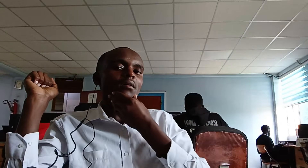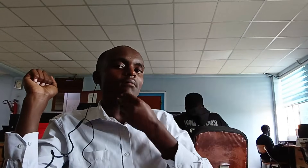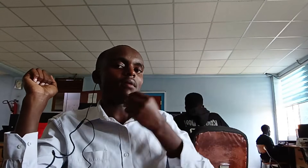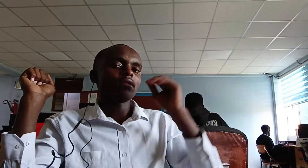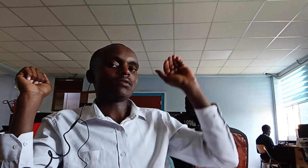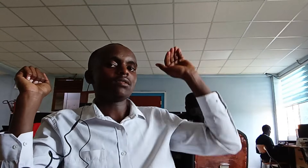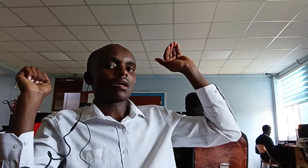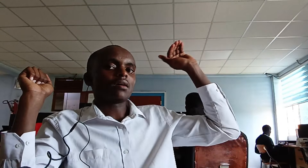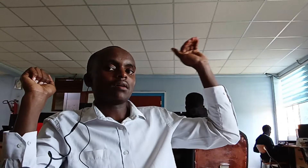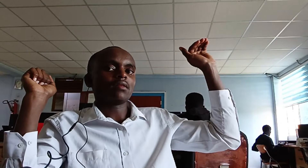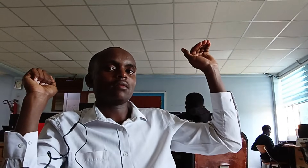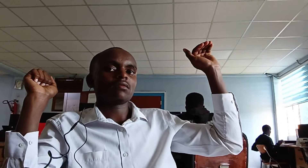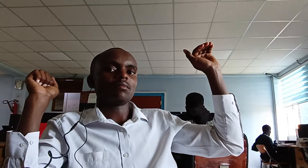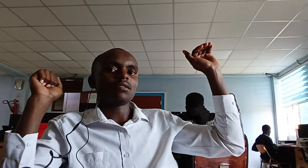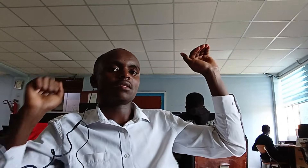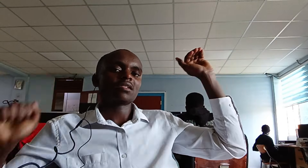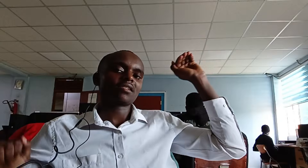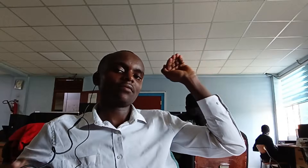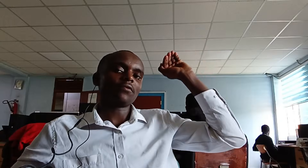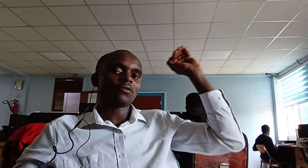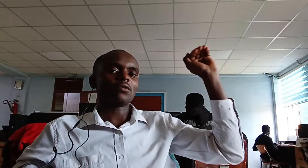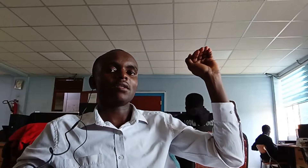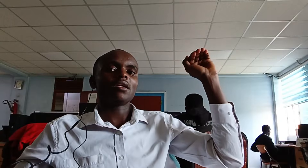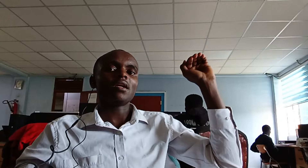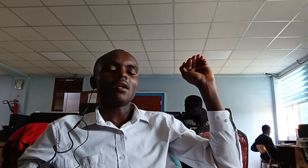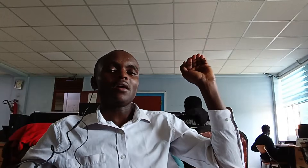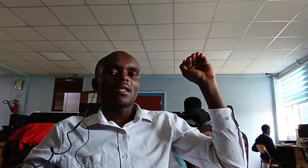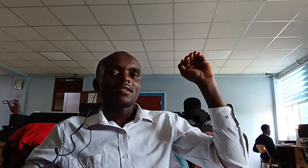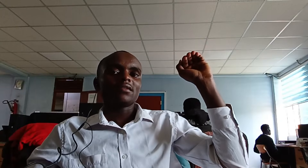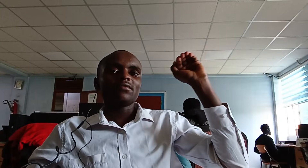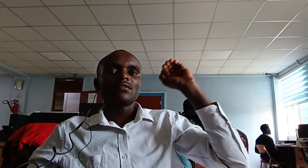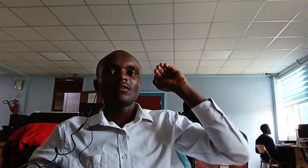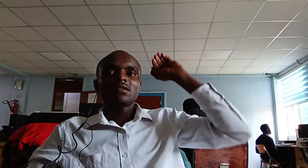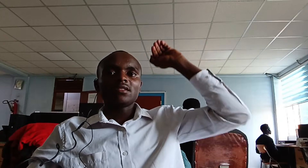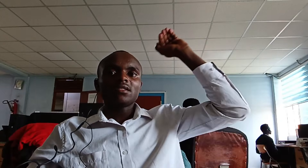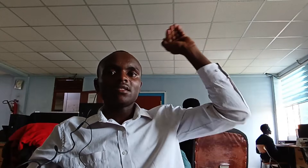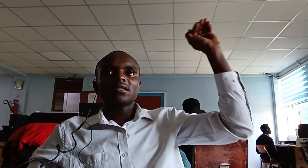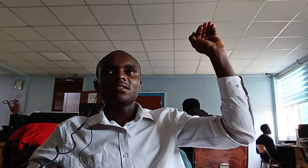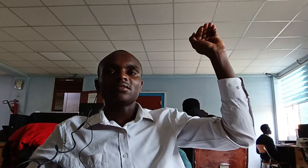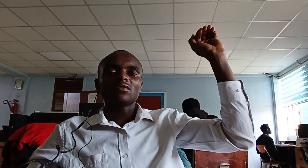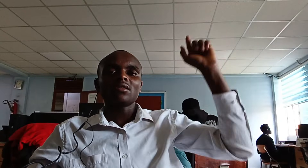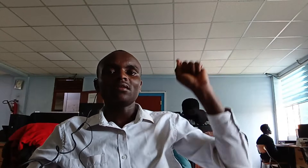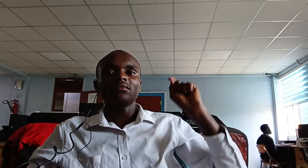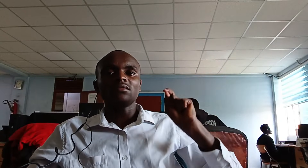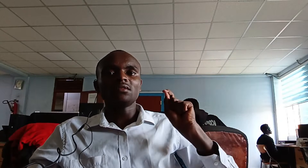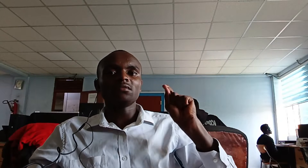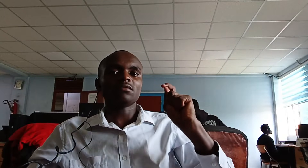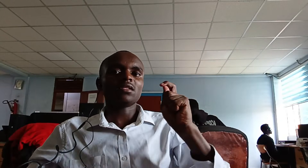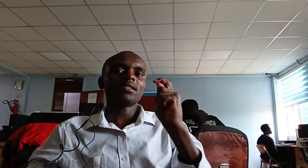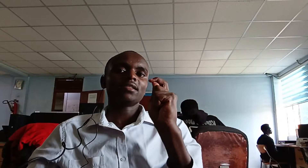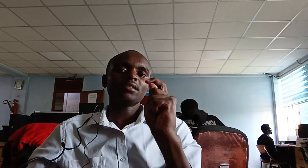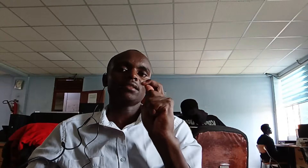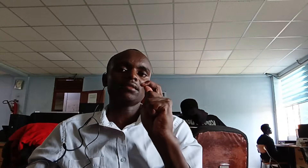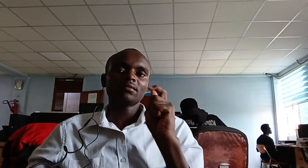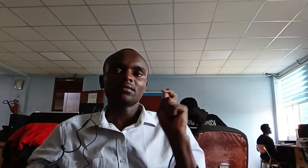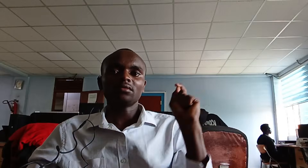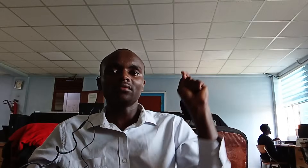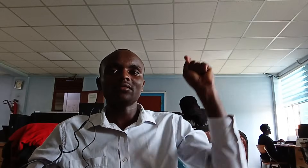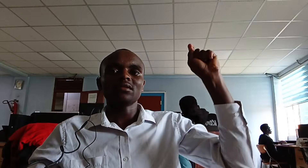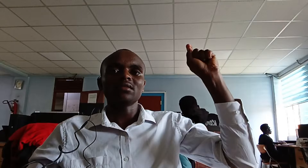man is represents the sign for tall. Sign for tall you can just send tall or letter T. Tall.